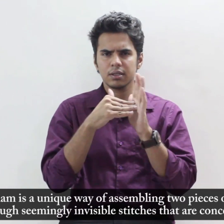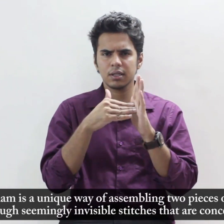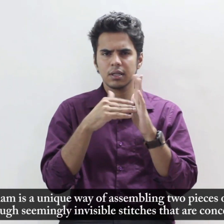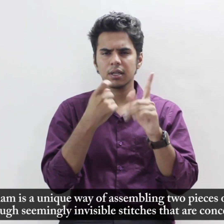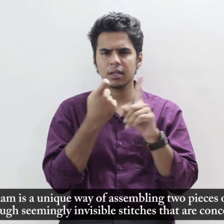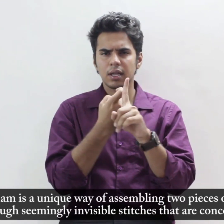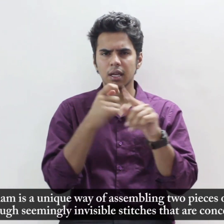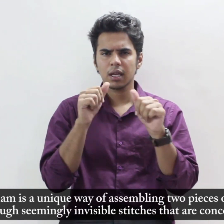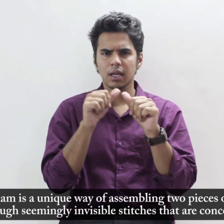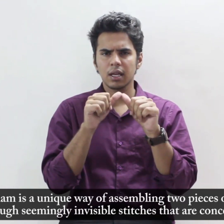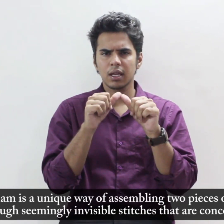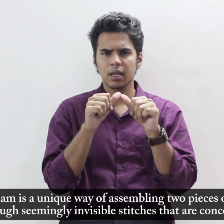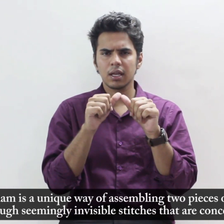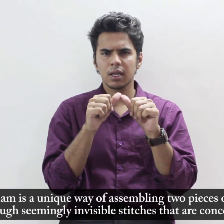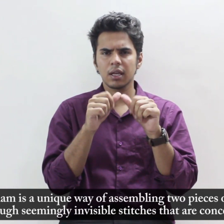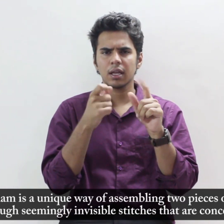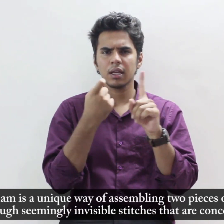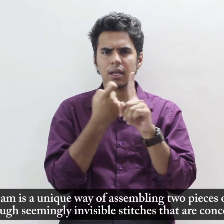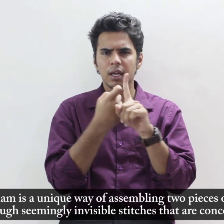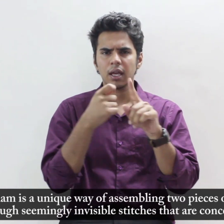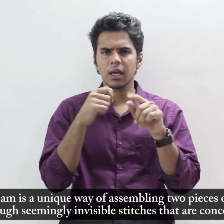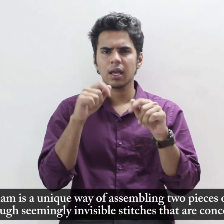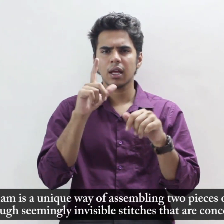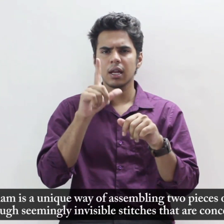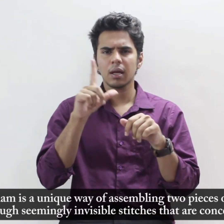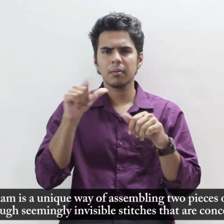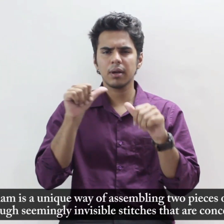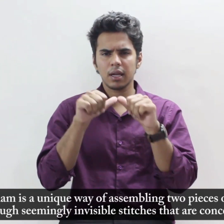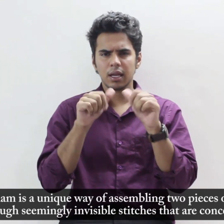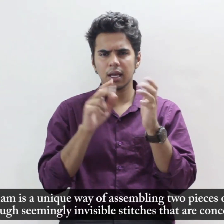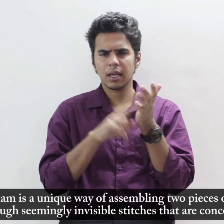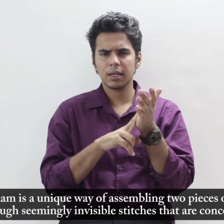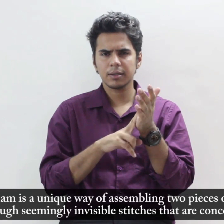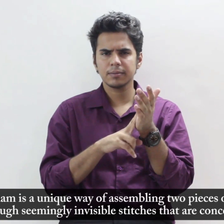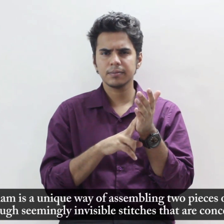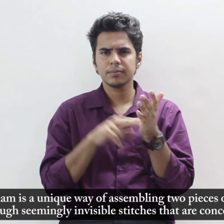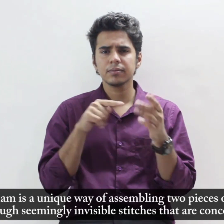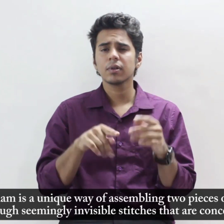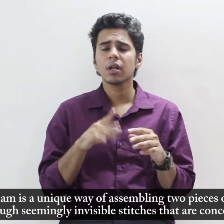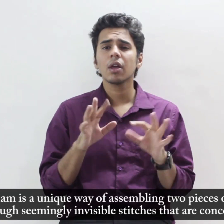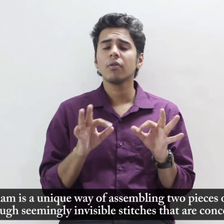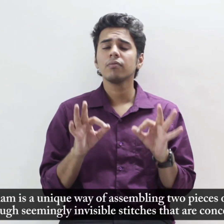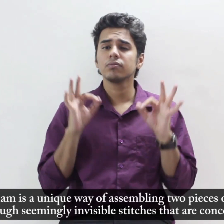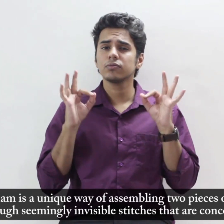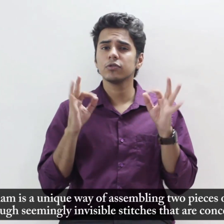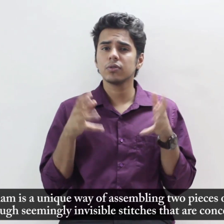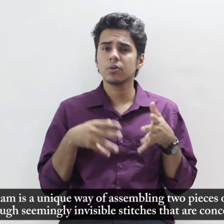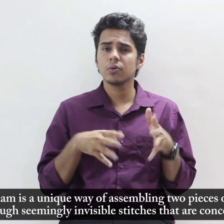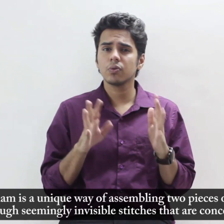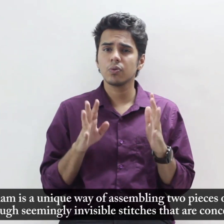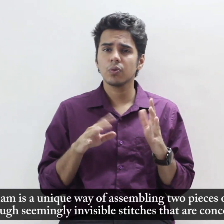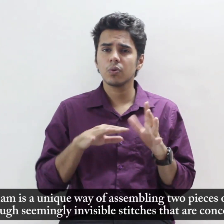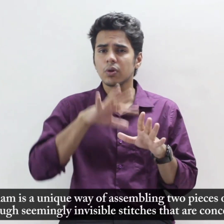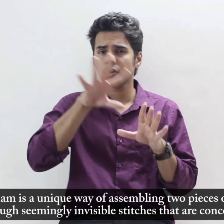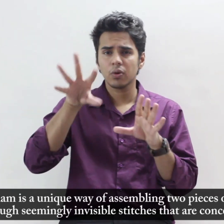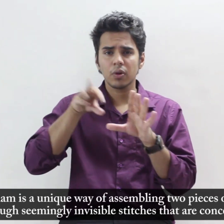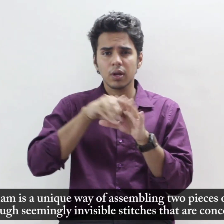Daraz Kakam is a unique way of assembling two pieces of a garment through seemingly invisible stitches that